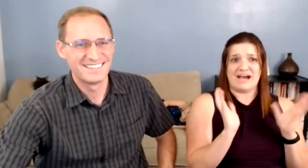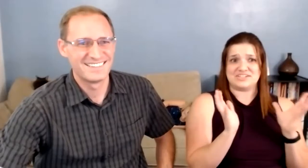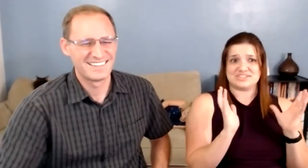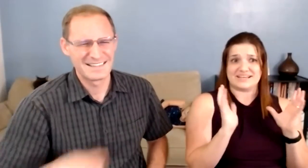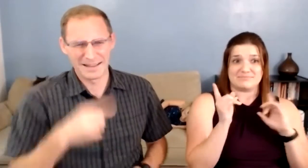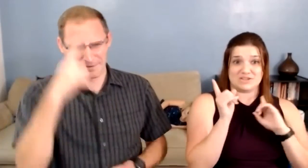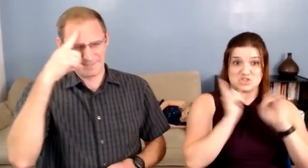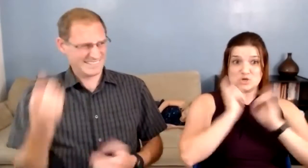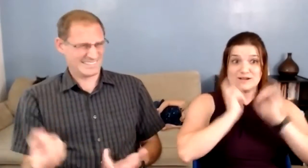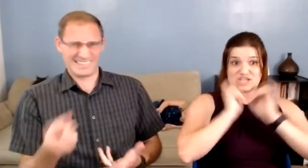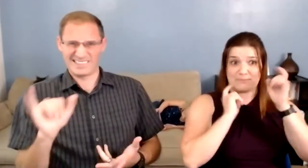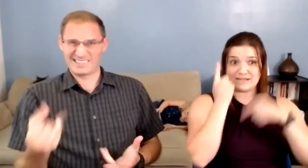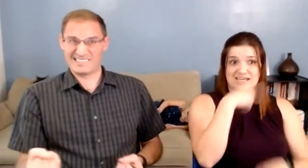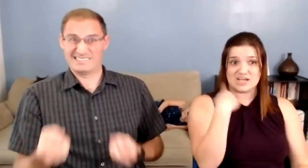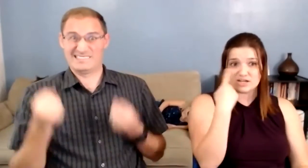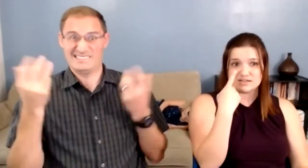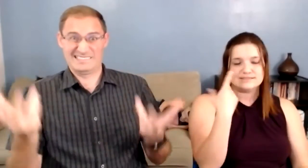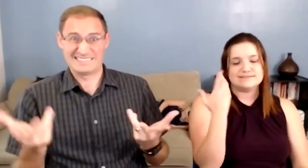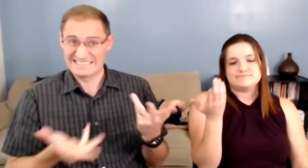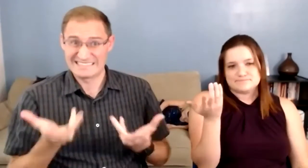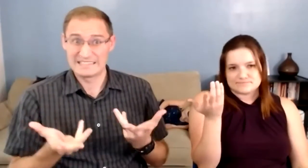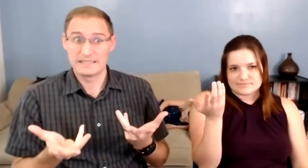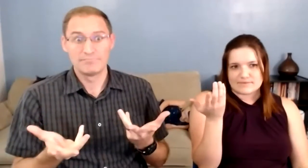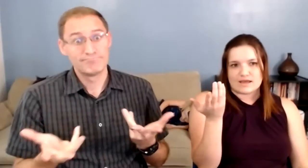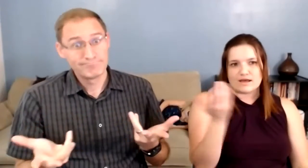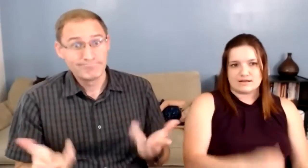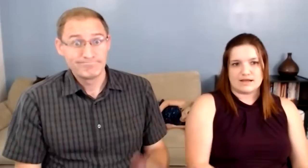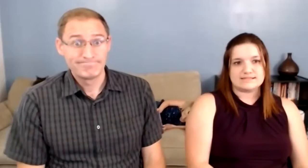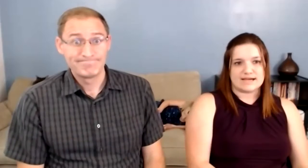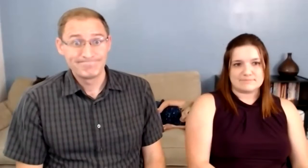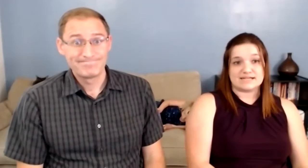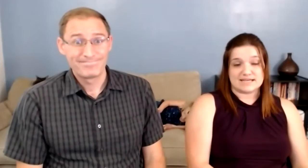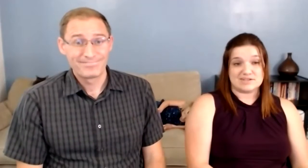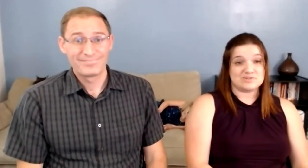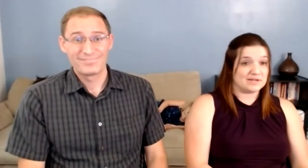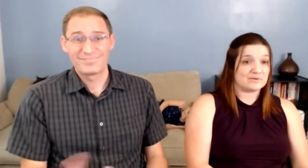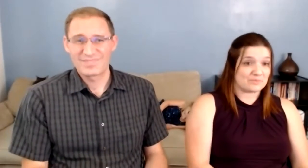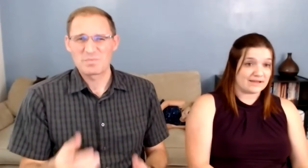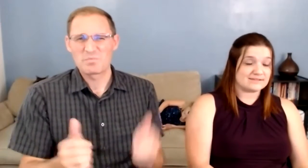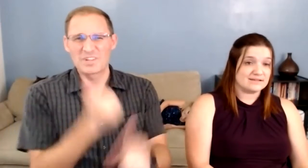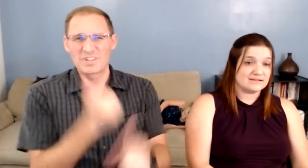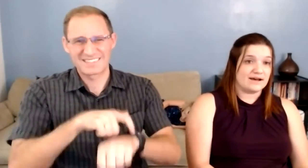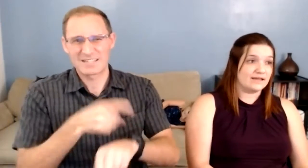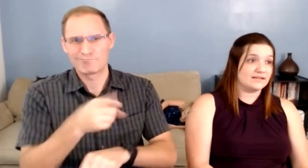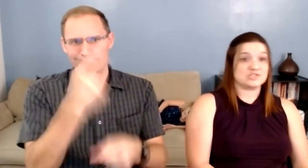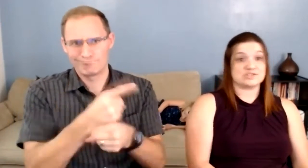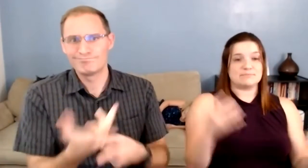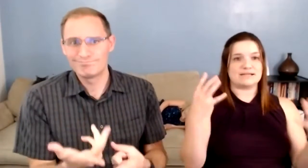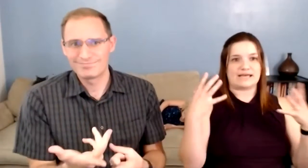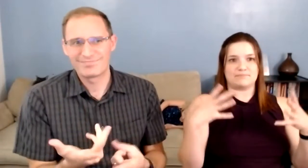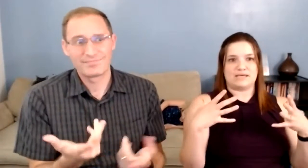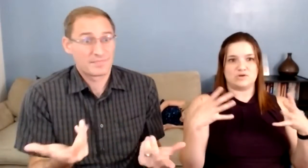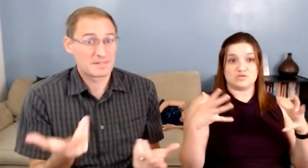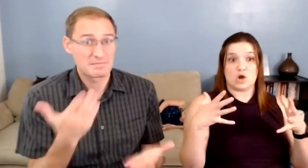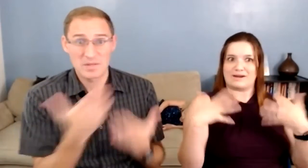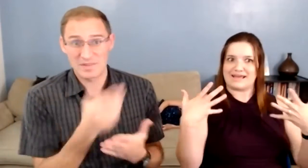too much. Like there's too much happening here. 9 times out of 10, you're doing it right. Unless you're somebody